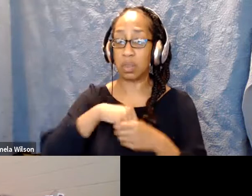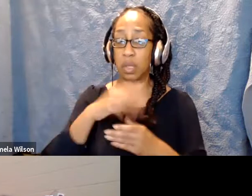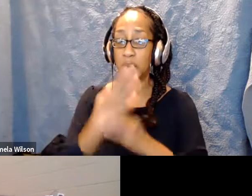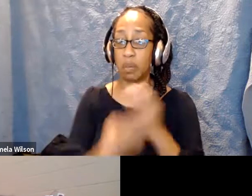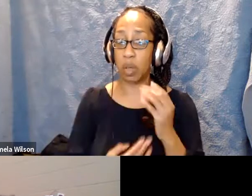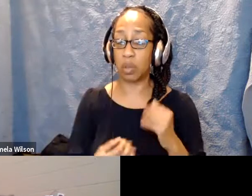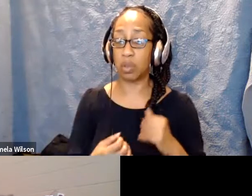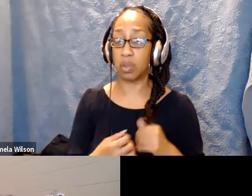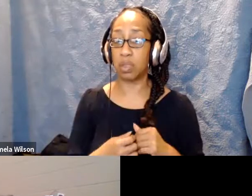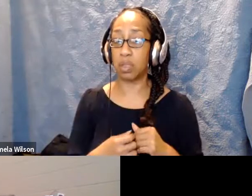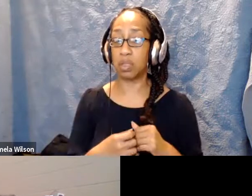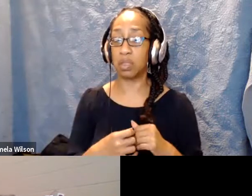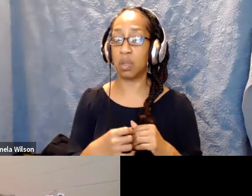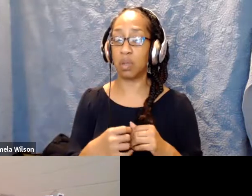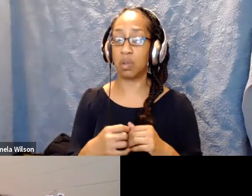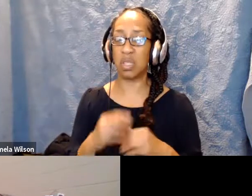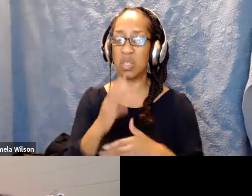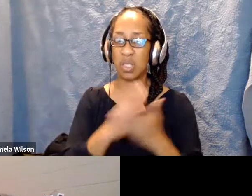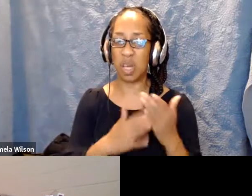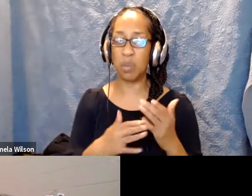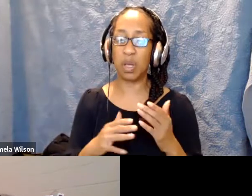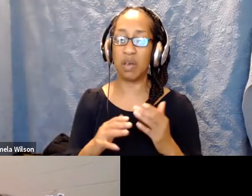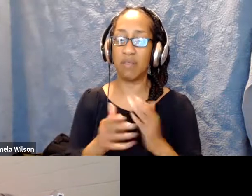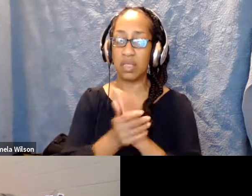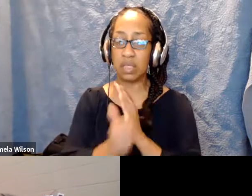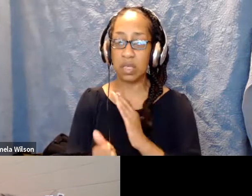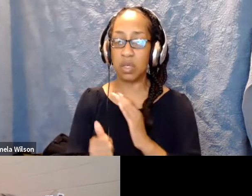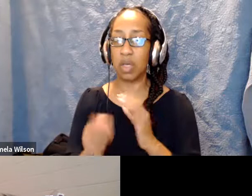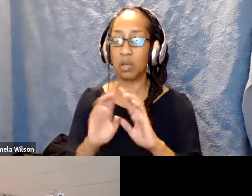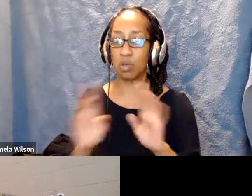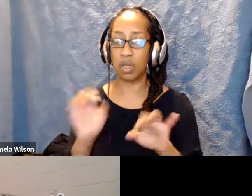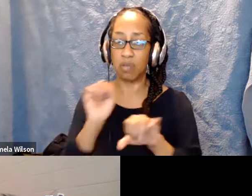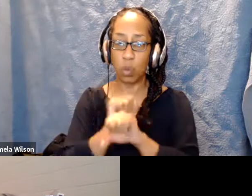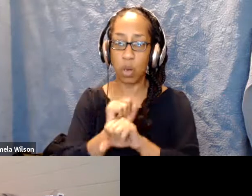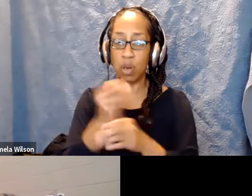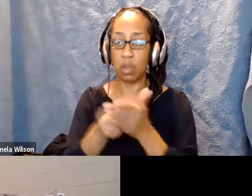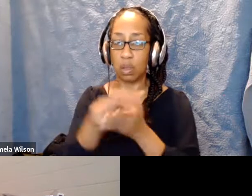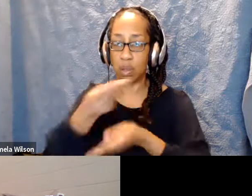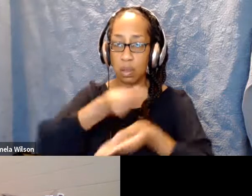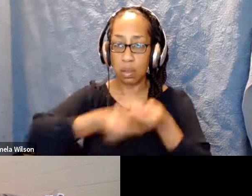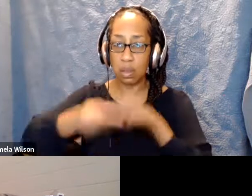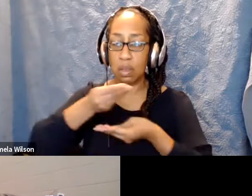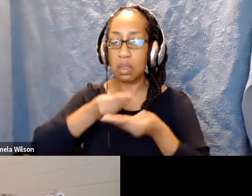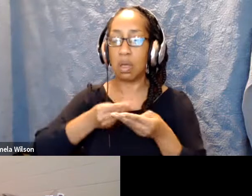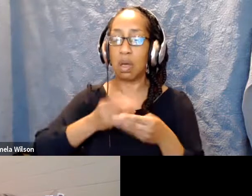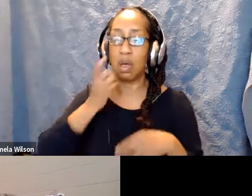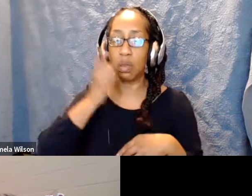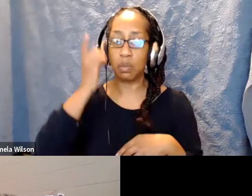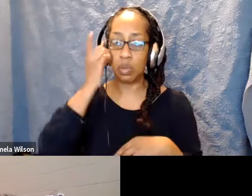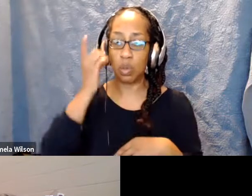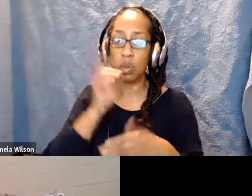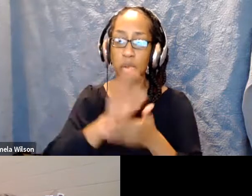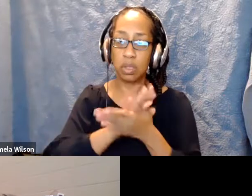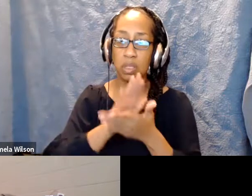some of the skills and topics, I kind of touched on these already, but employment readiness, budgeting, money management, campus and dorm safety,